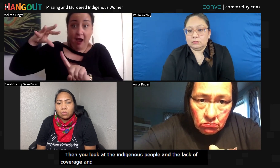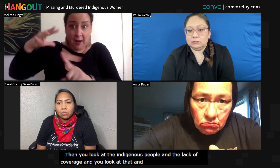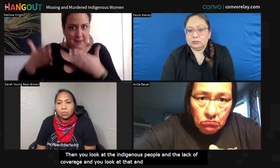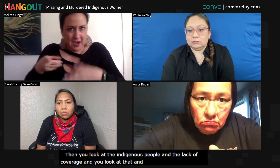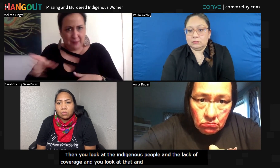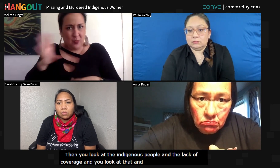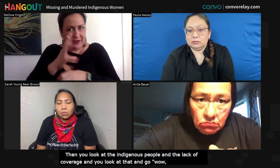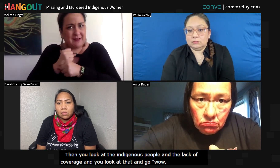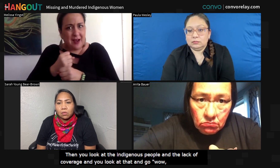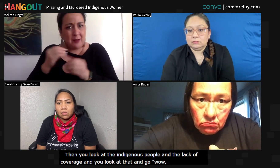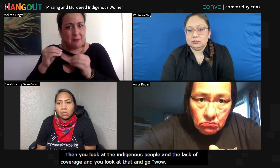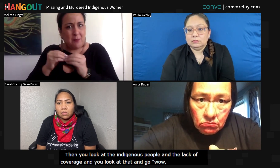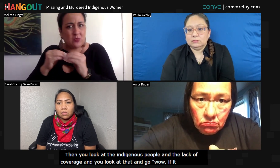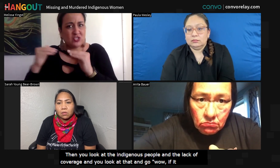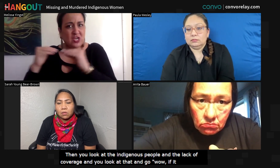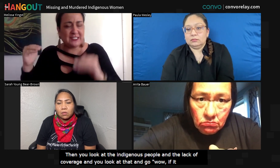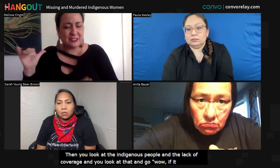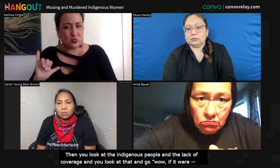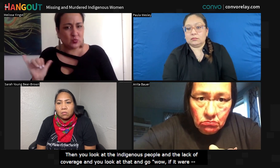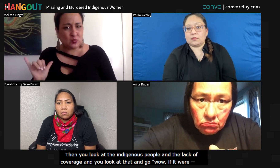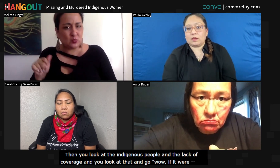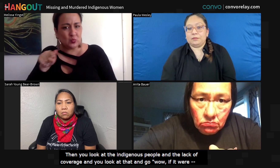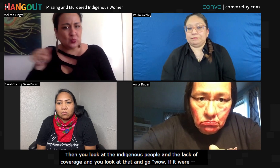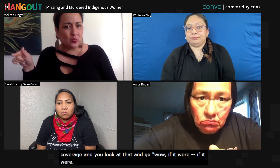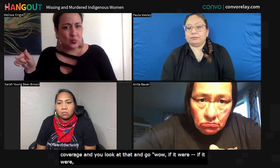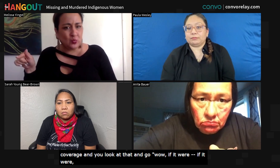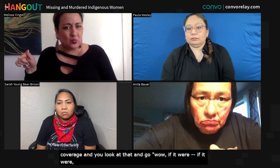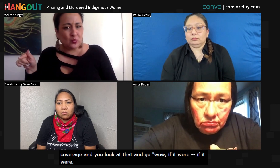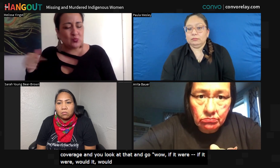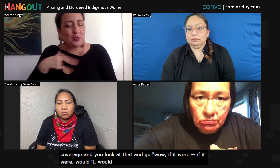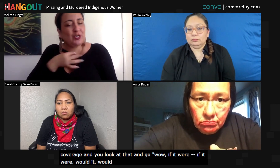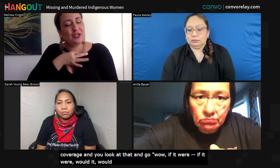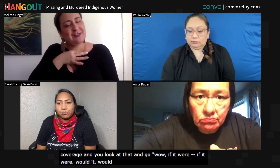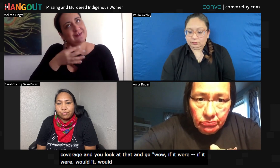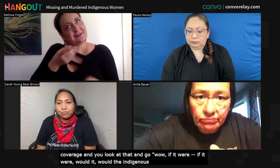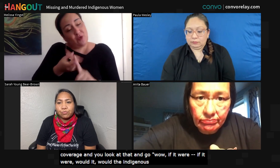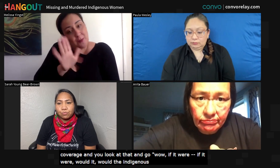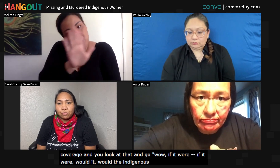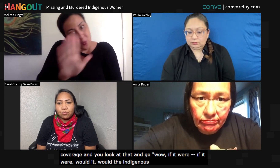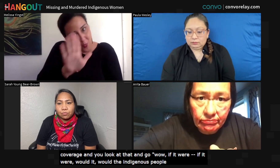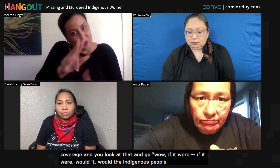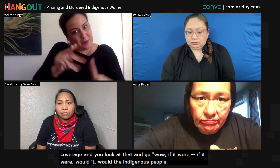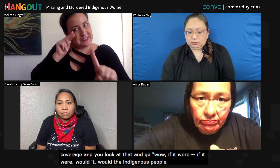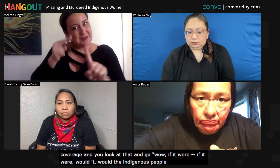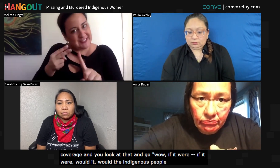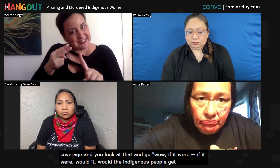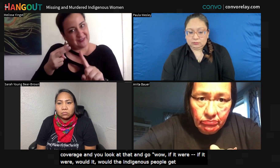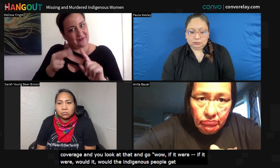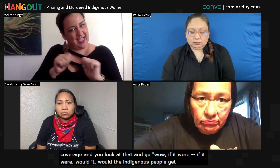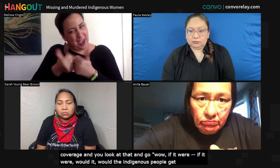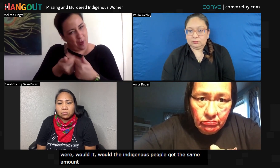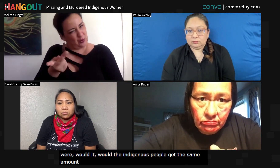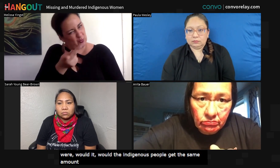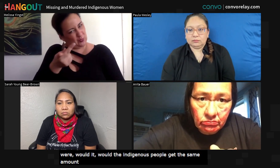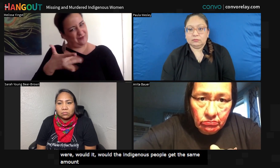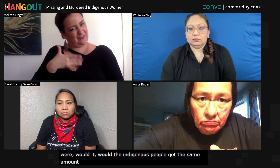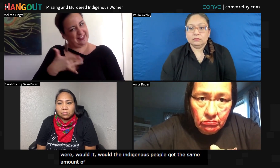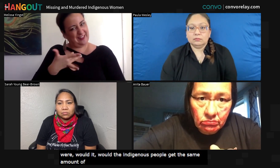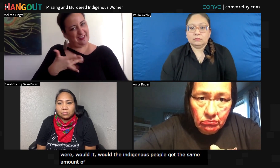would the Indigenous people get the same amount of coverage if it were equal? Now, from your perspective, I'm curious on how